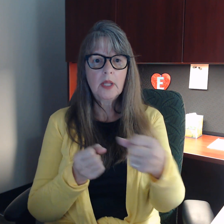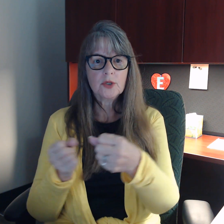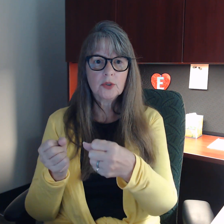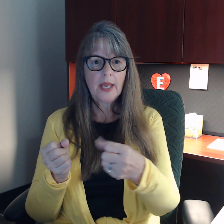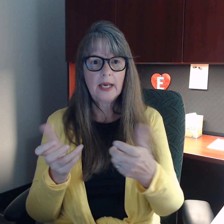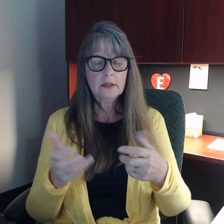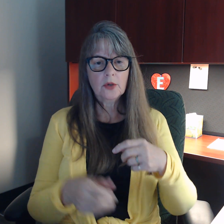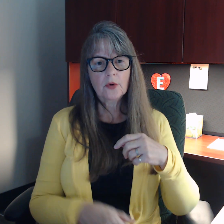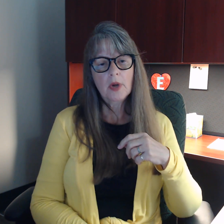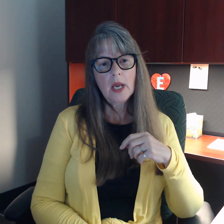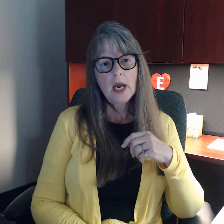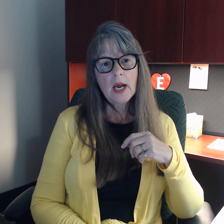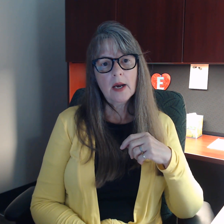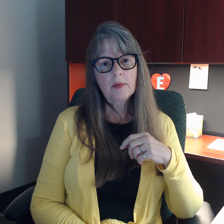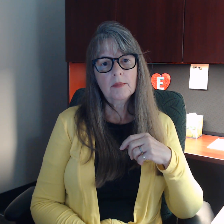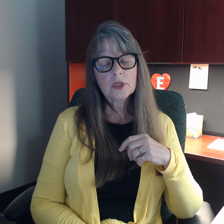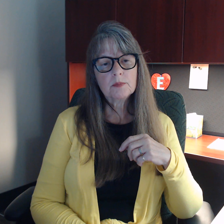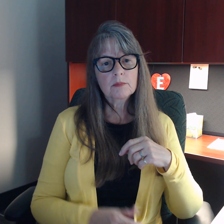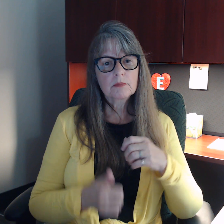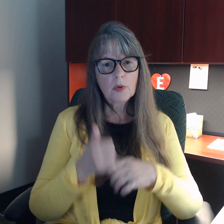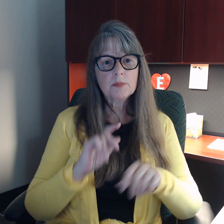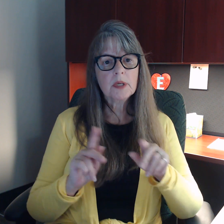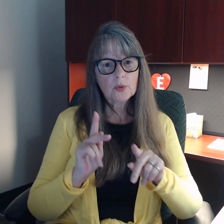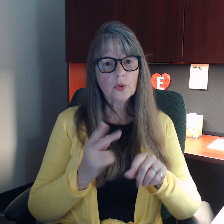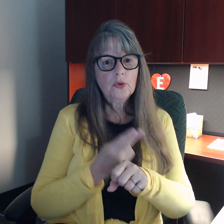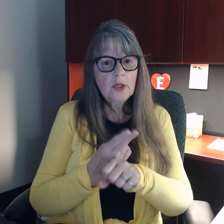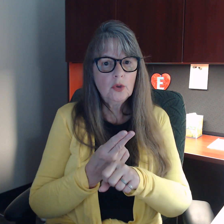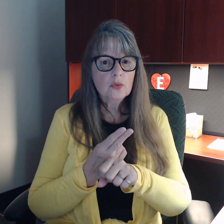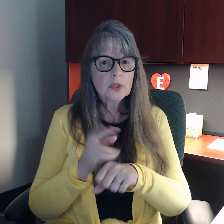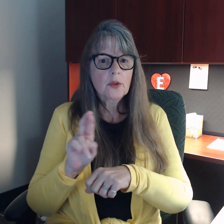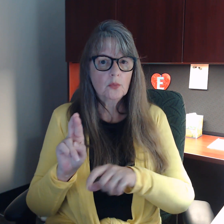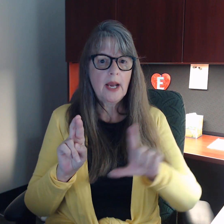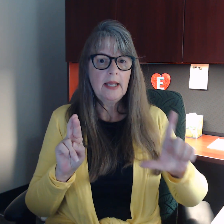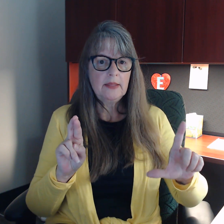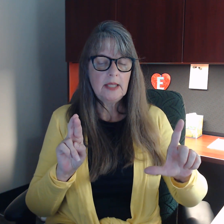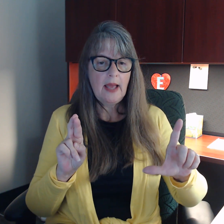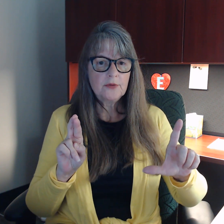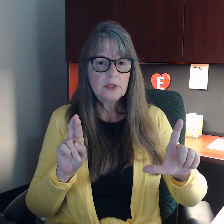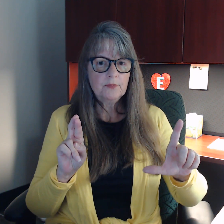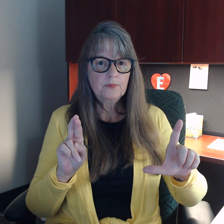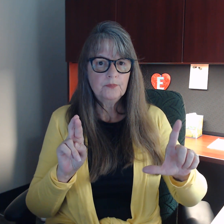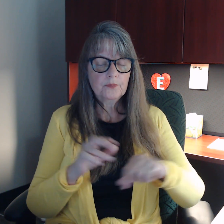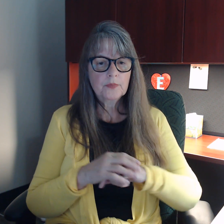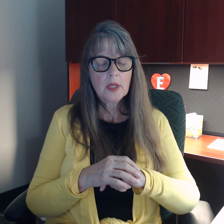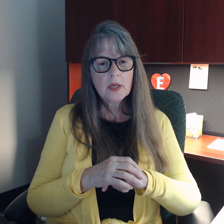turn that, most people they use the right and the left.